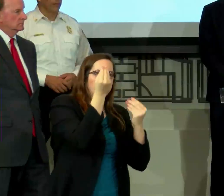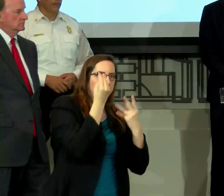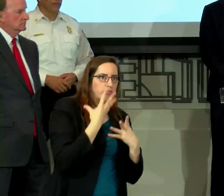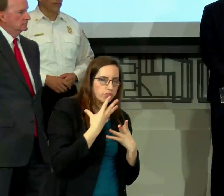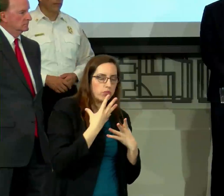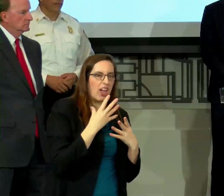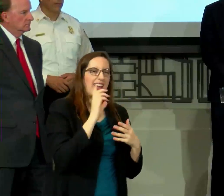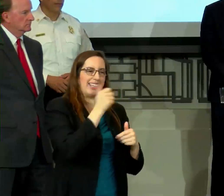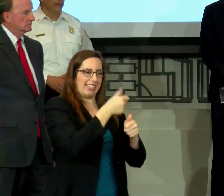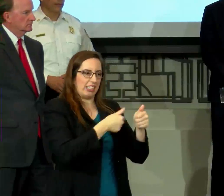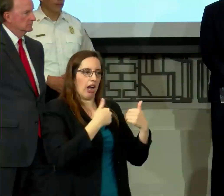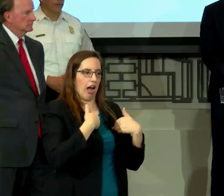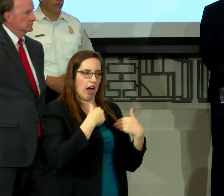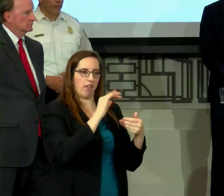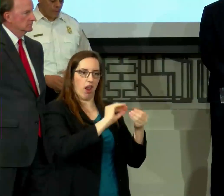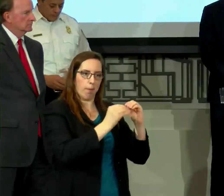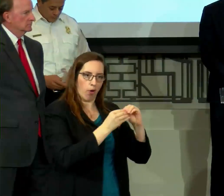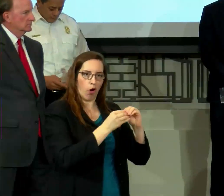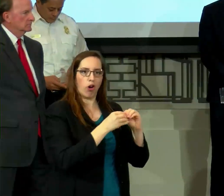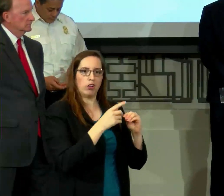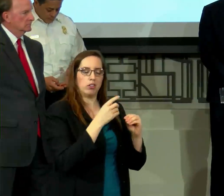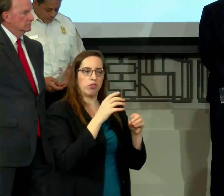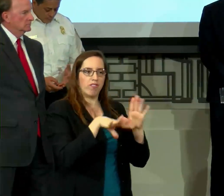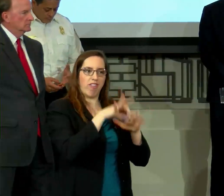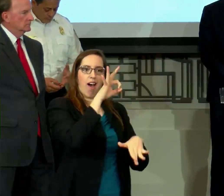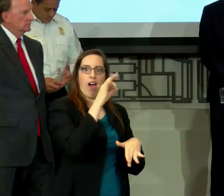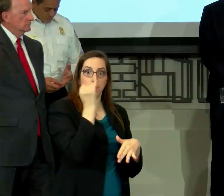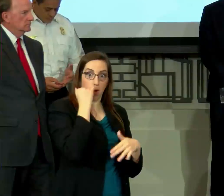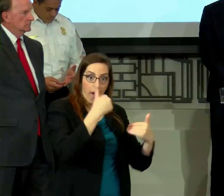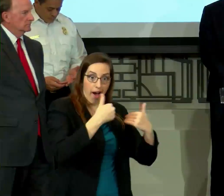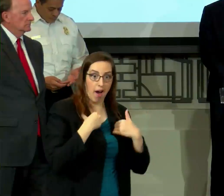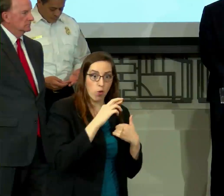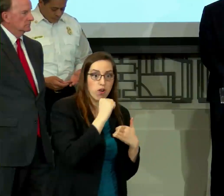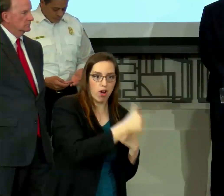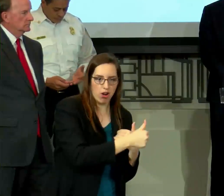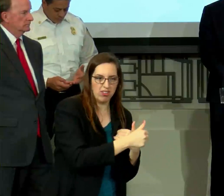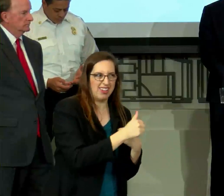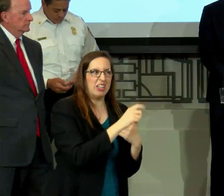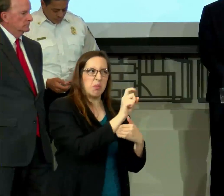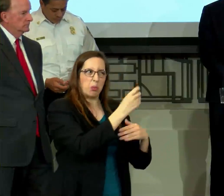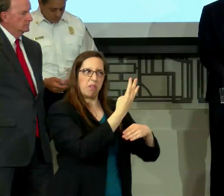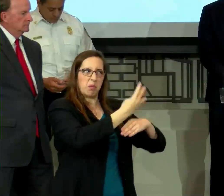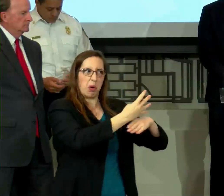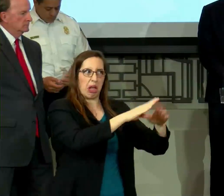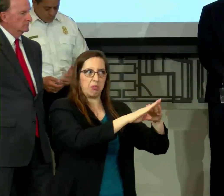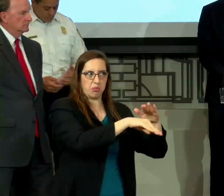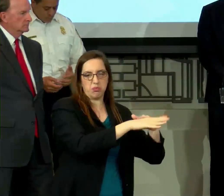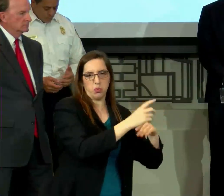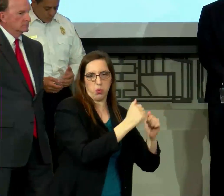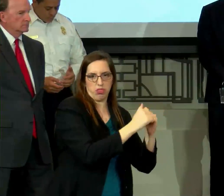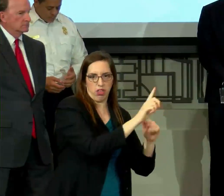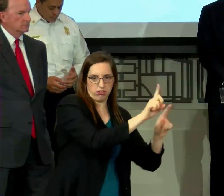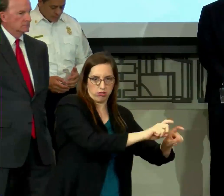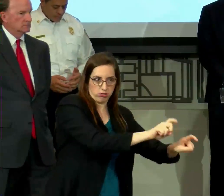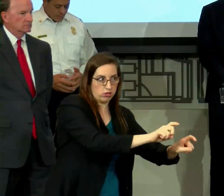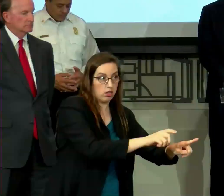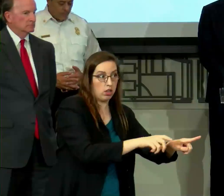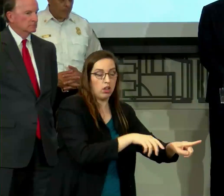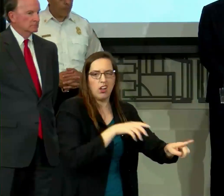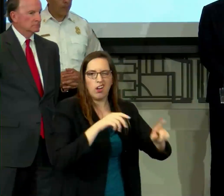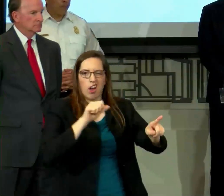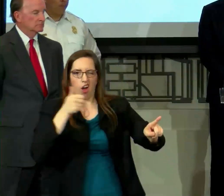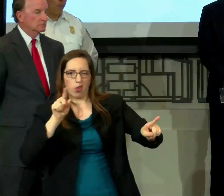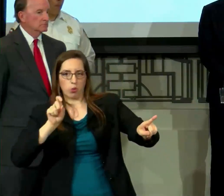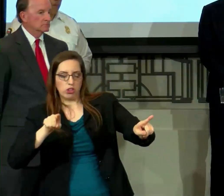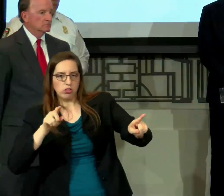unique identifier, and you could put that into their webpage to get your result if you didn't get a call from them. But that was supposed to be within 4 days of the test. And then can you address the